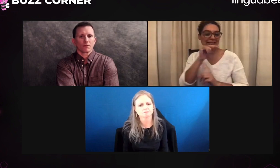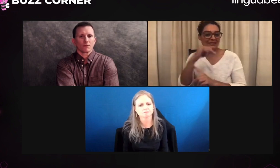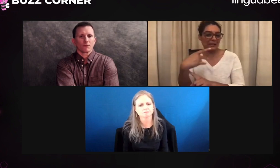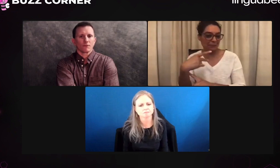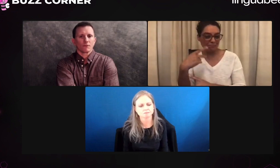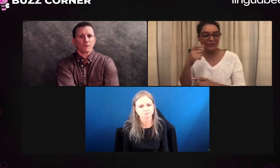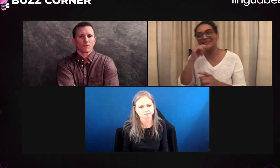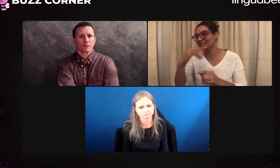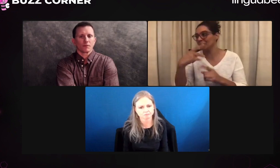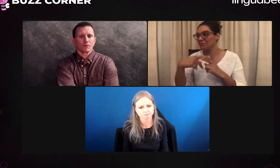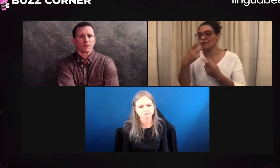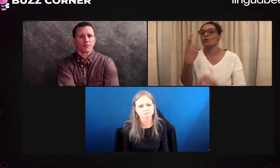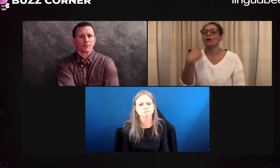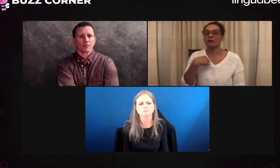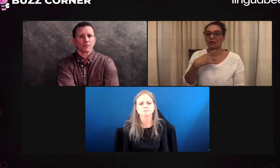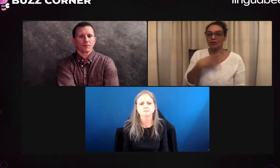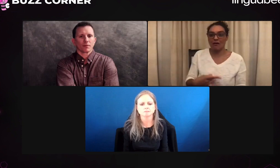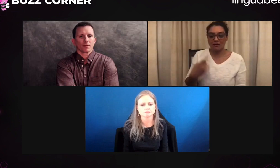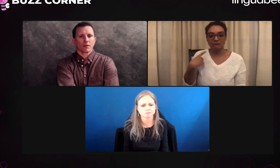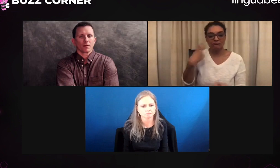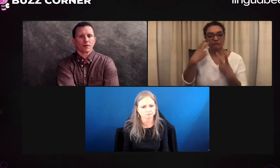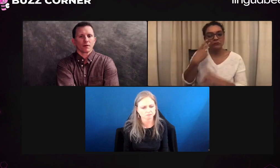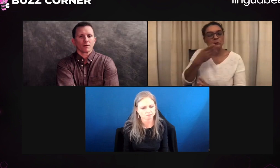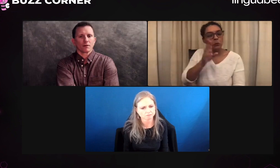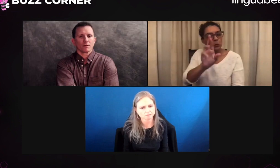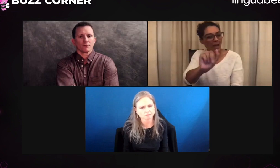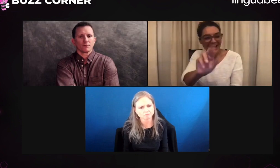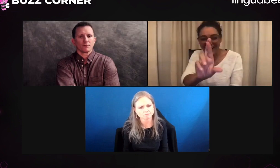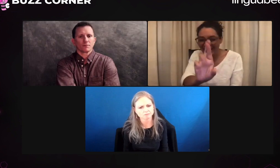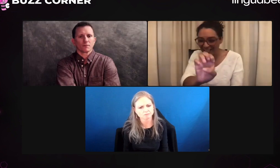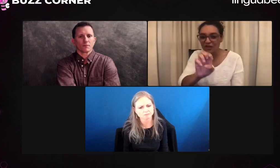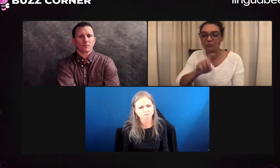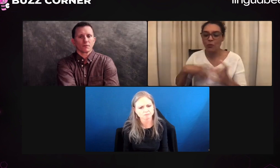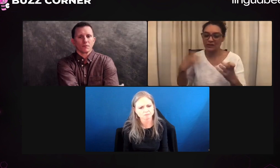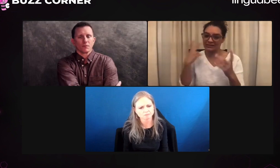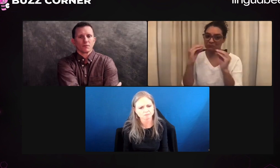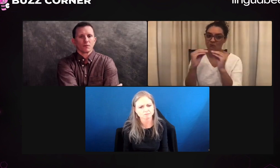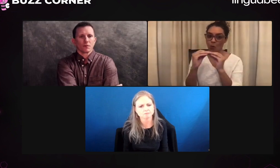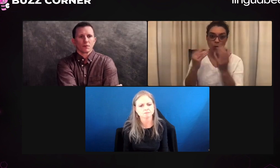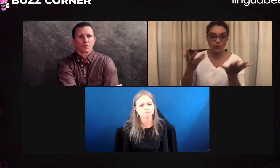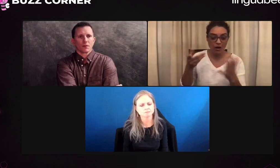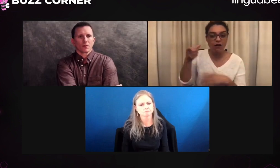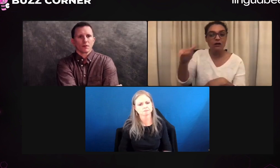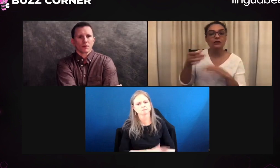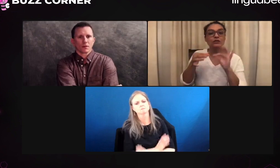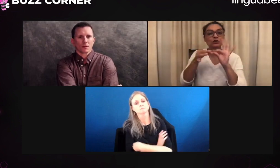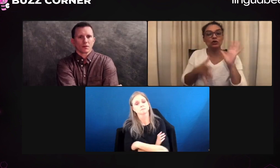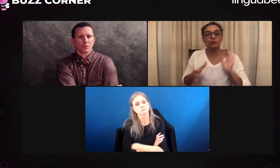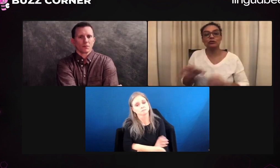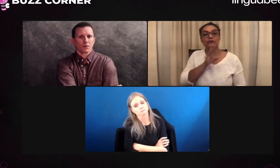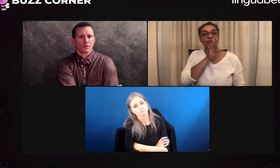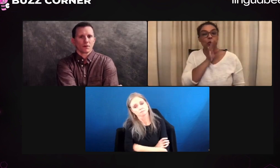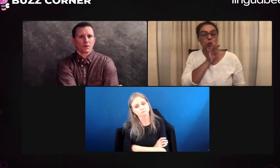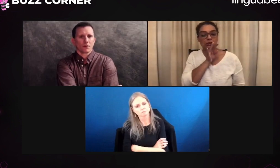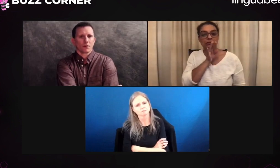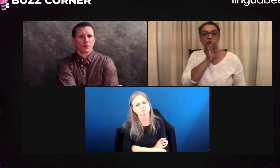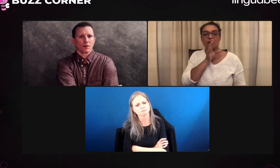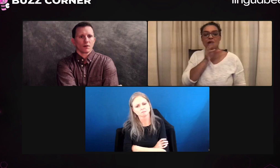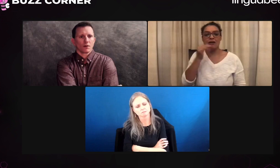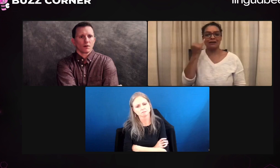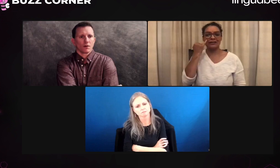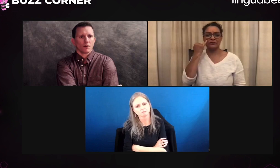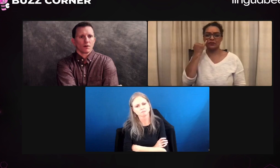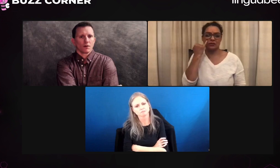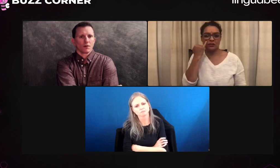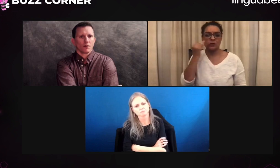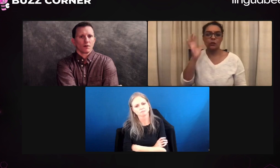was happening. I think that that's a voicing tip that all deaf people or most deaf people would like to see,